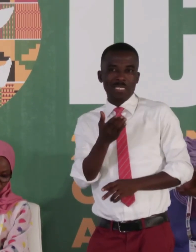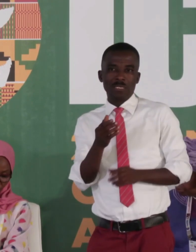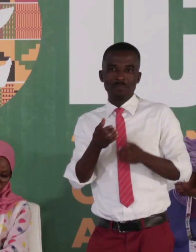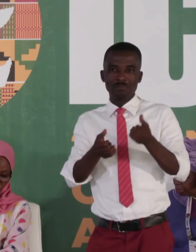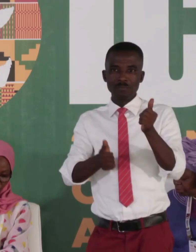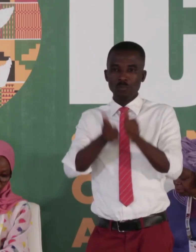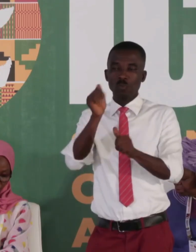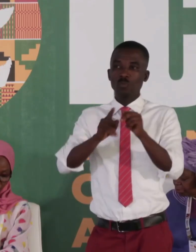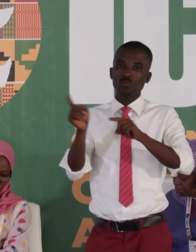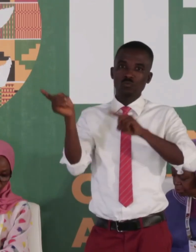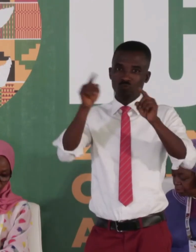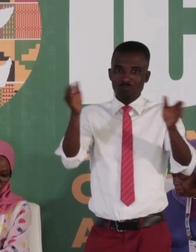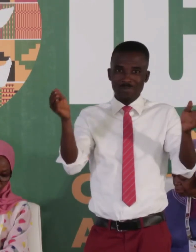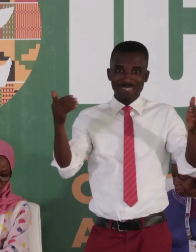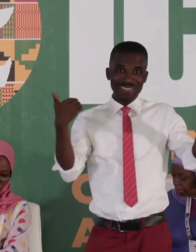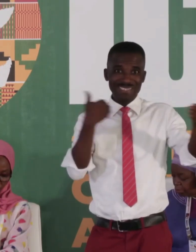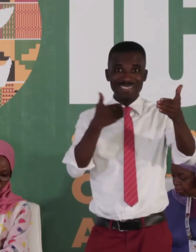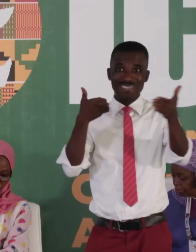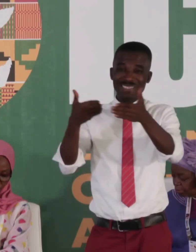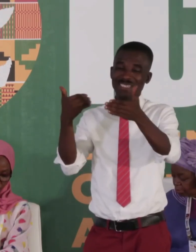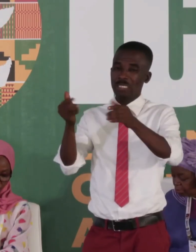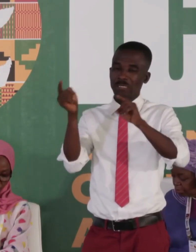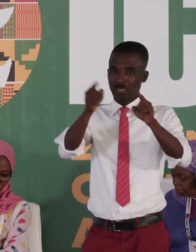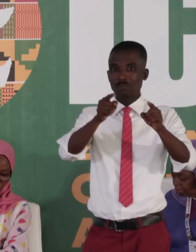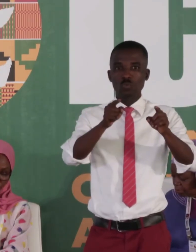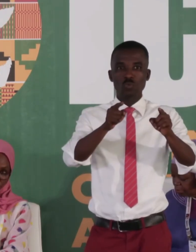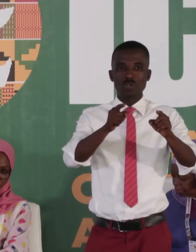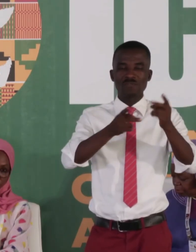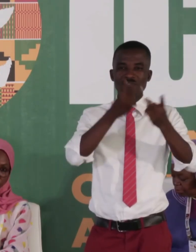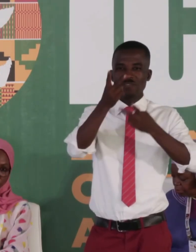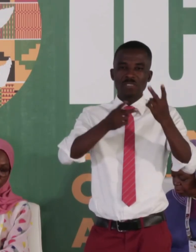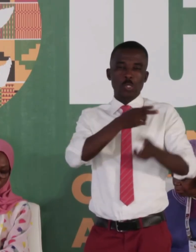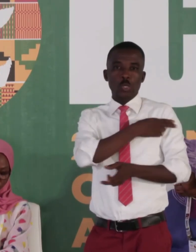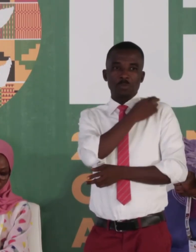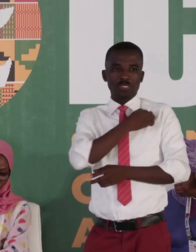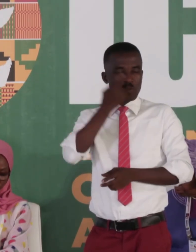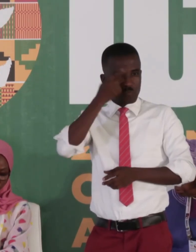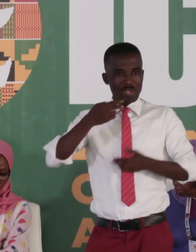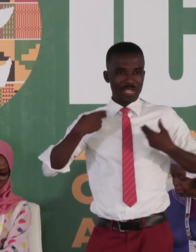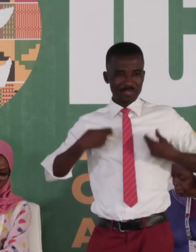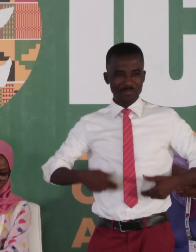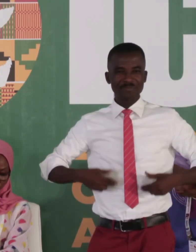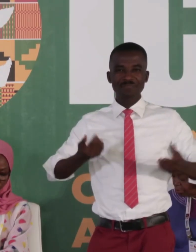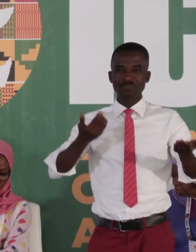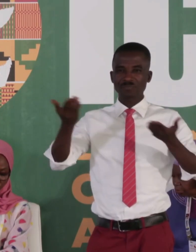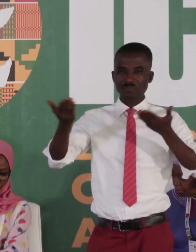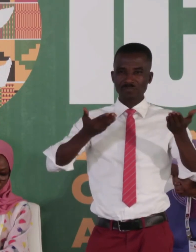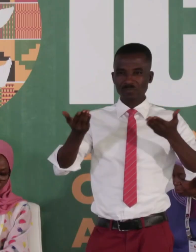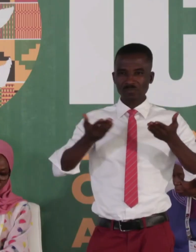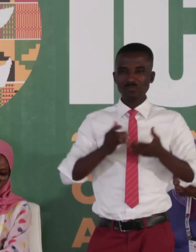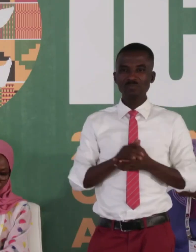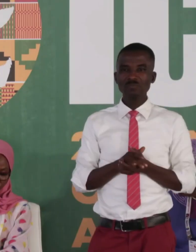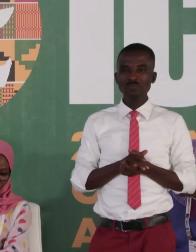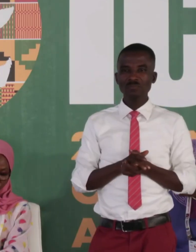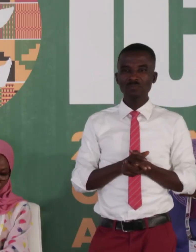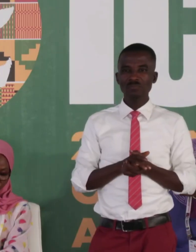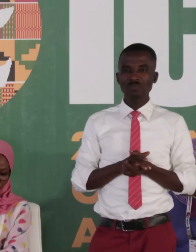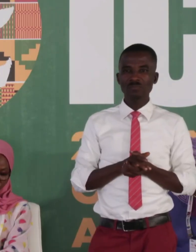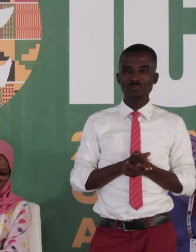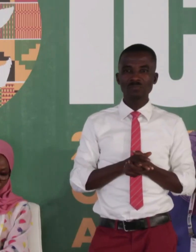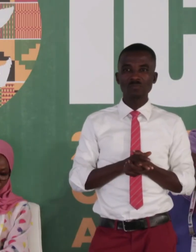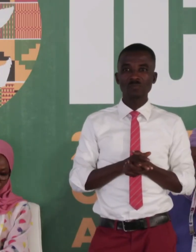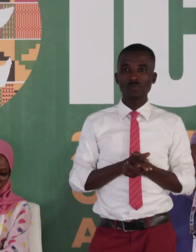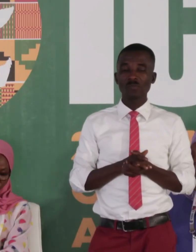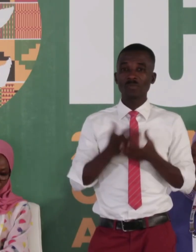districts. The neighboring districts include Pusiga, Binduri, Garu, and Timpani.